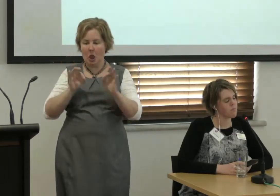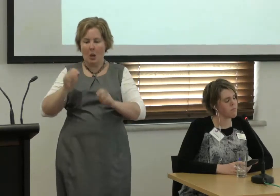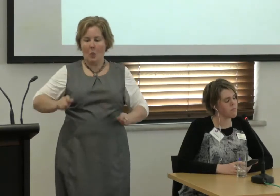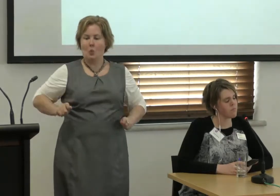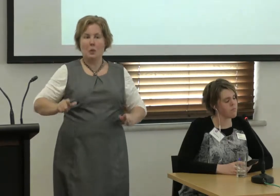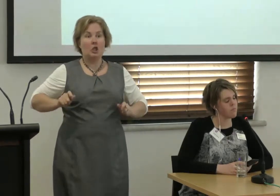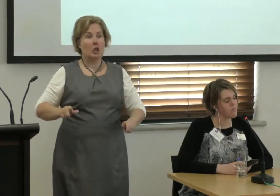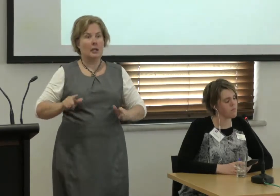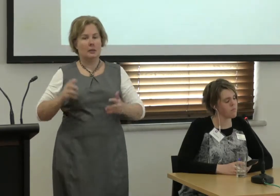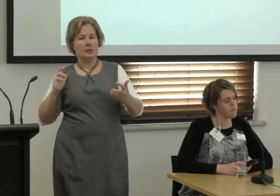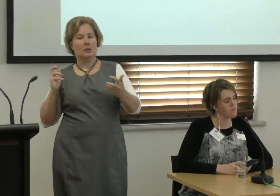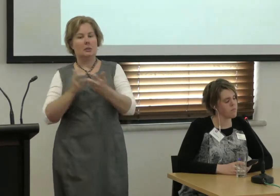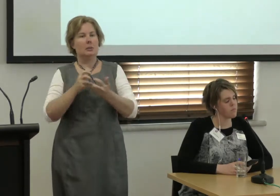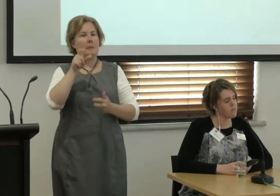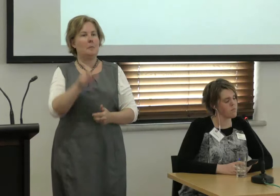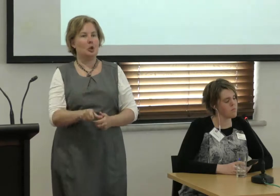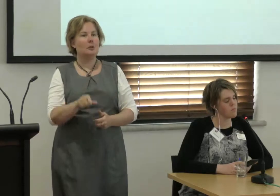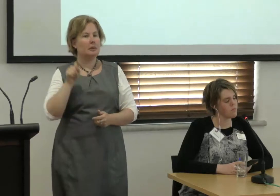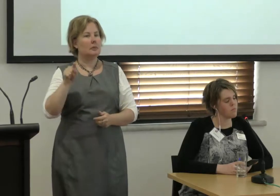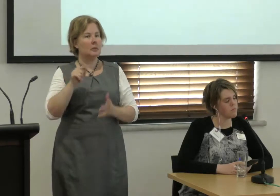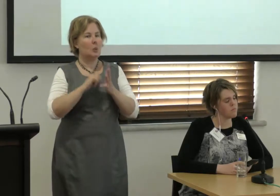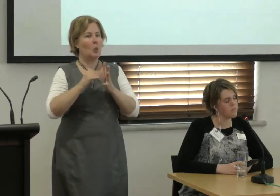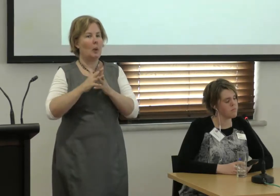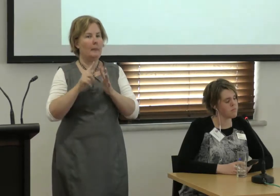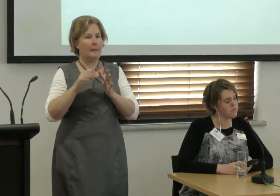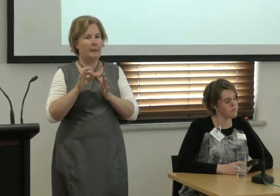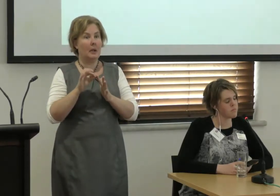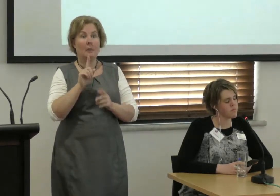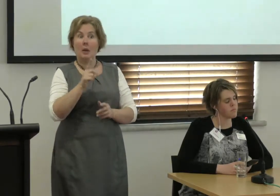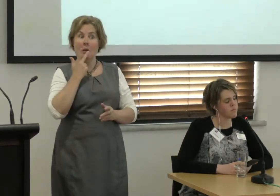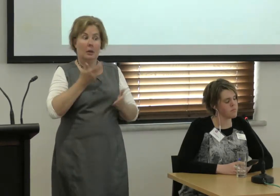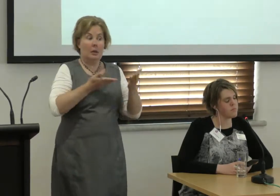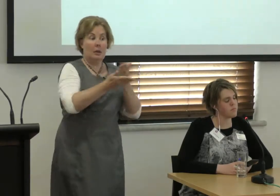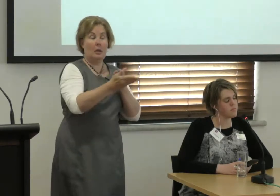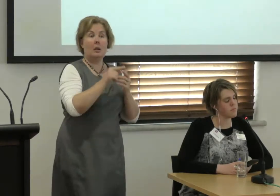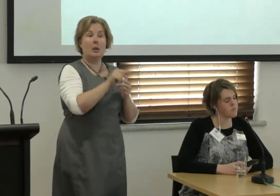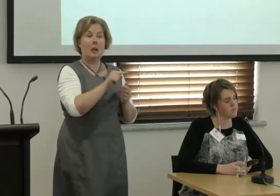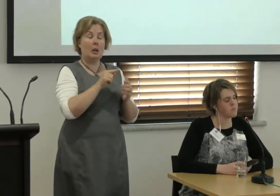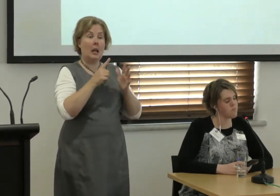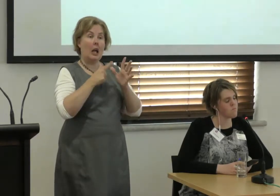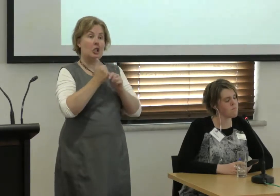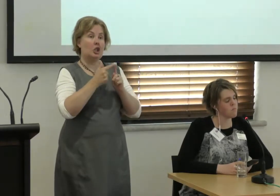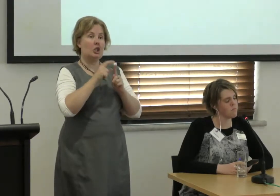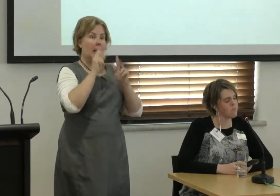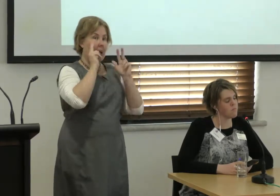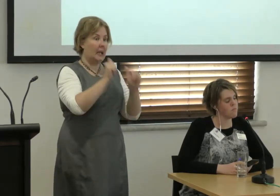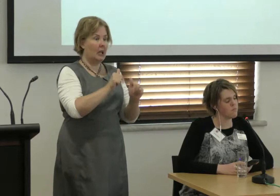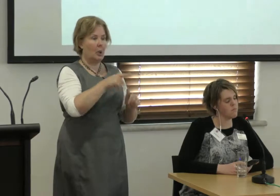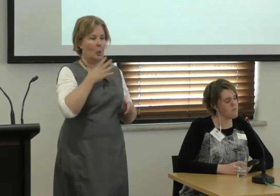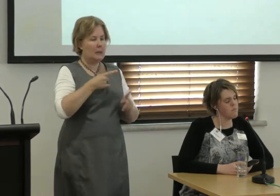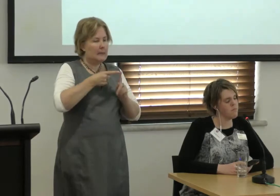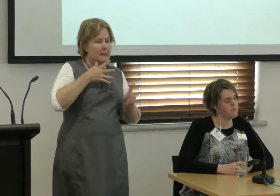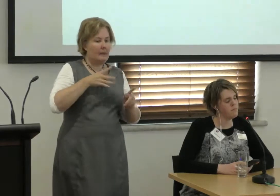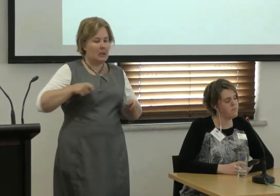that specifically designed wheelchair belongs to SWEP, so you have to give it back, and the aged